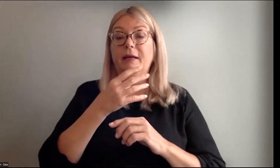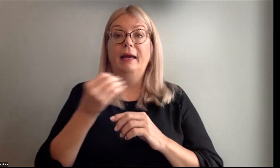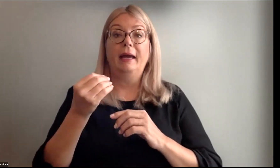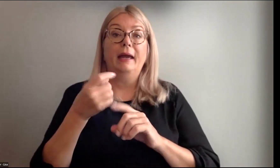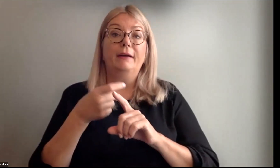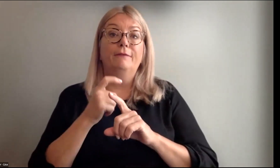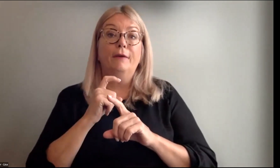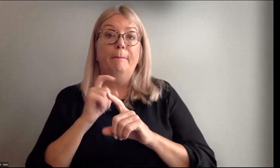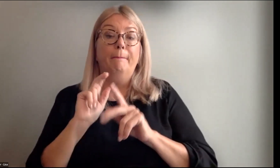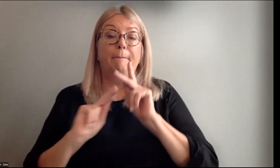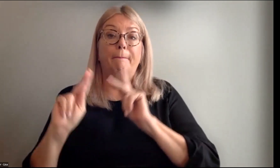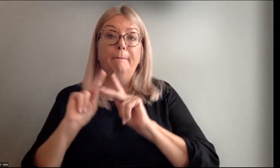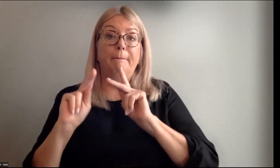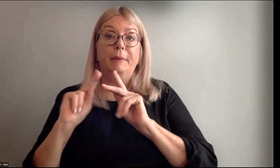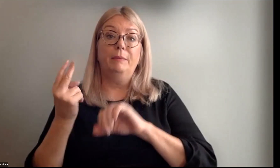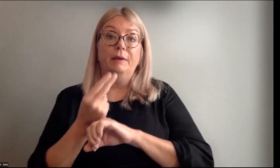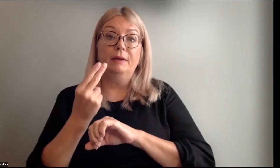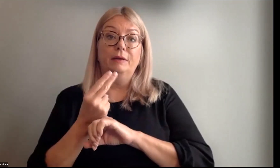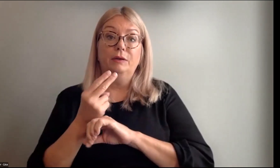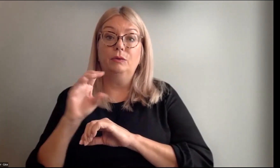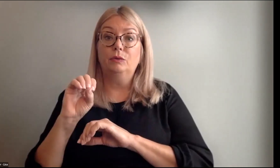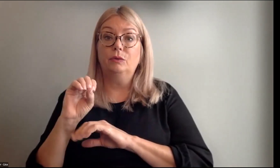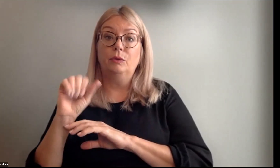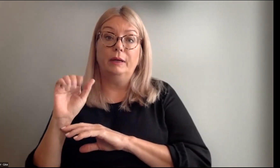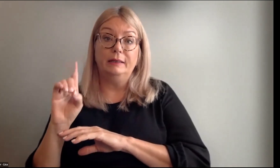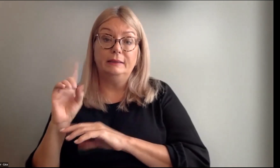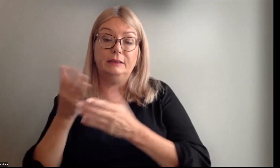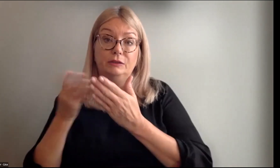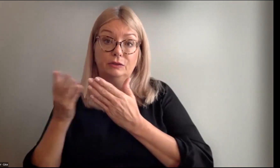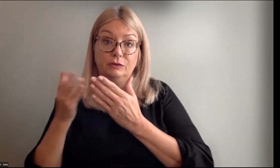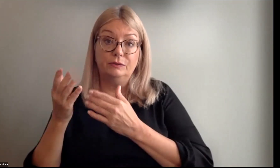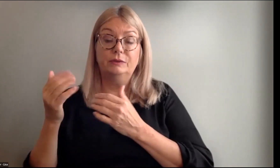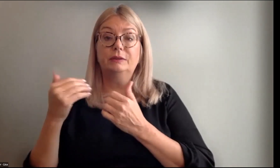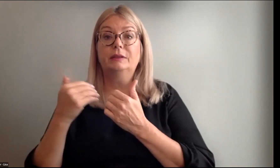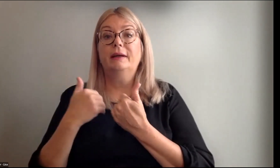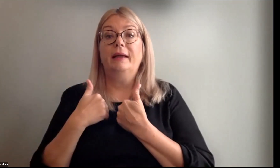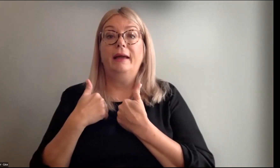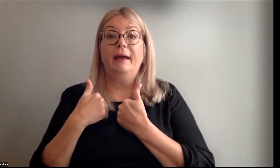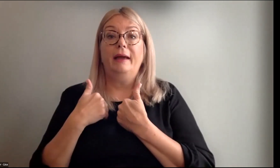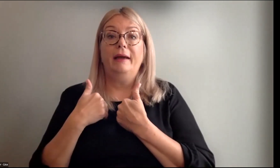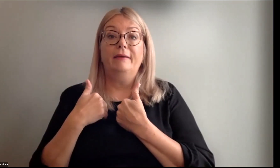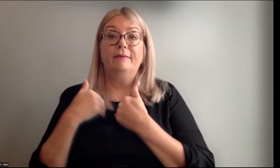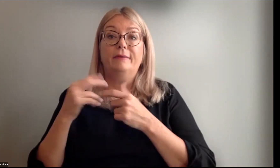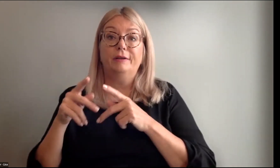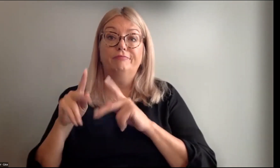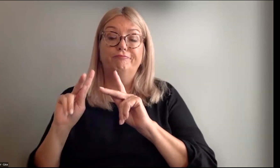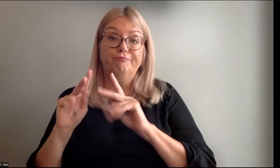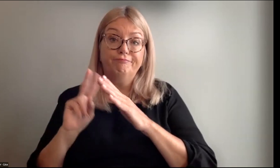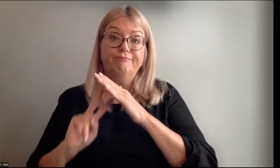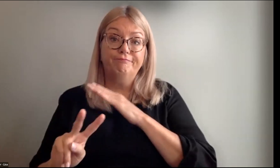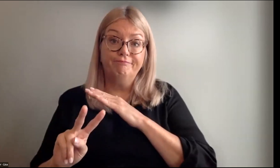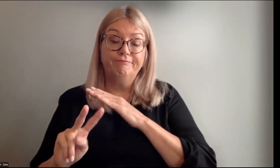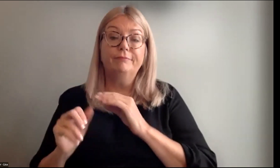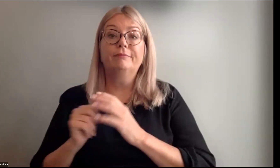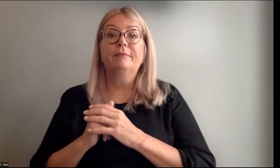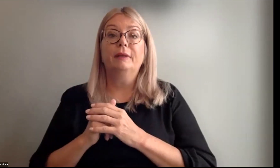the people who use OED services point of view, that there be some presumptive categories of people that just are going to qualify without having